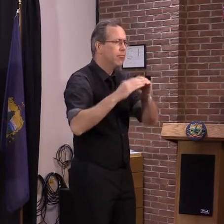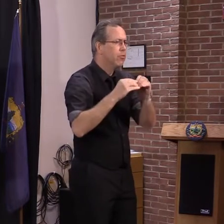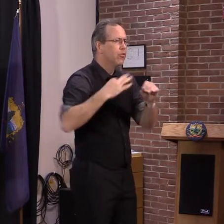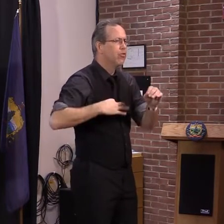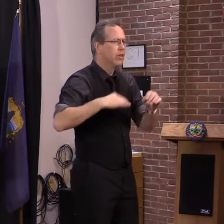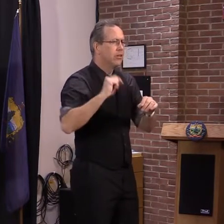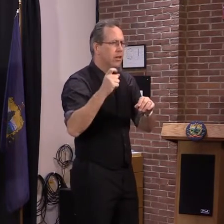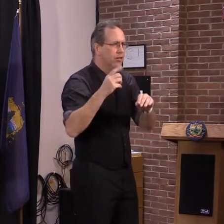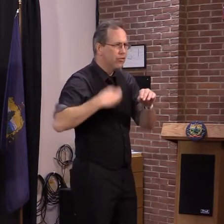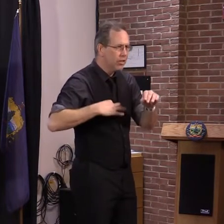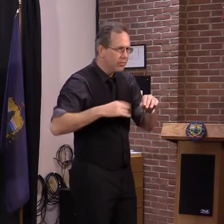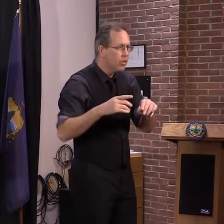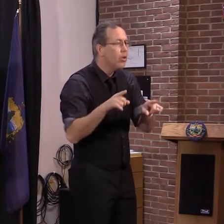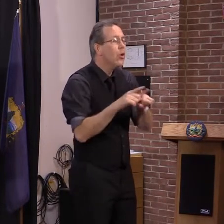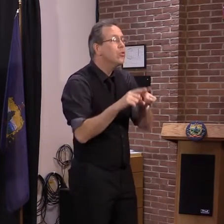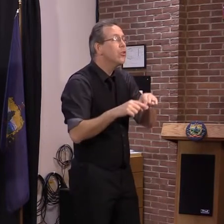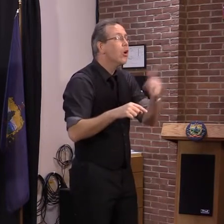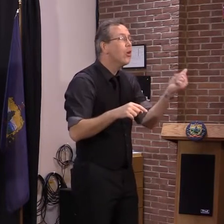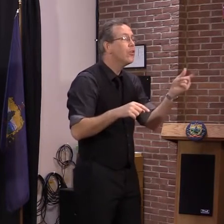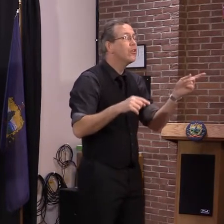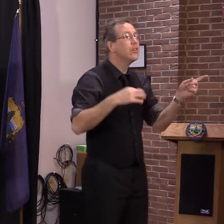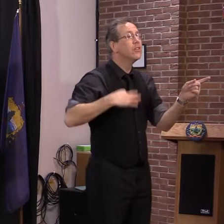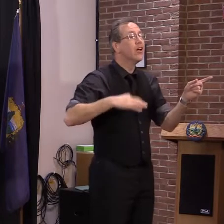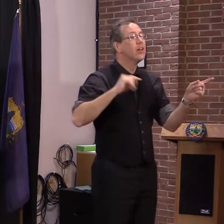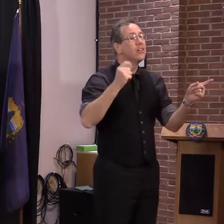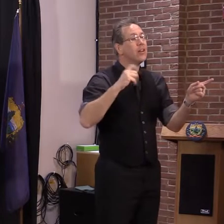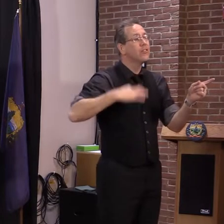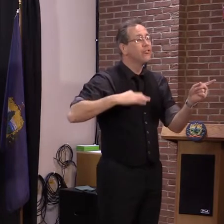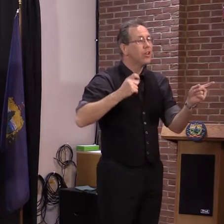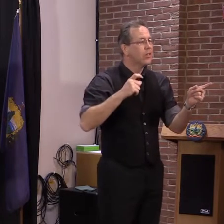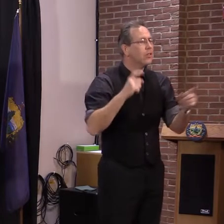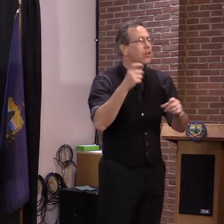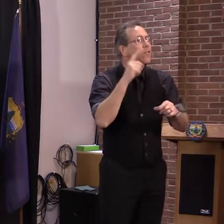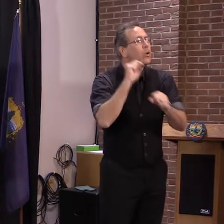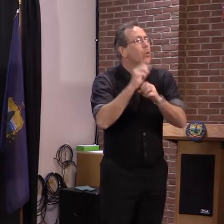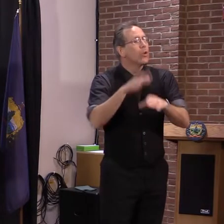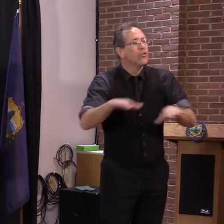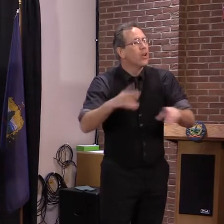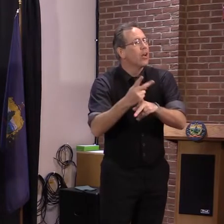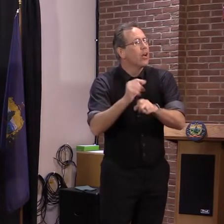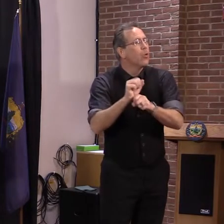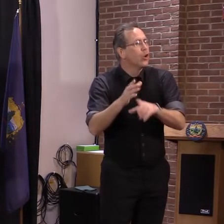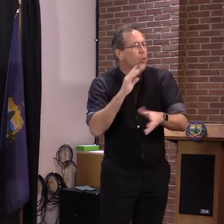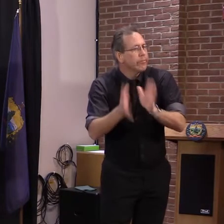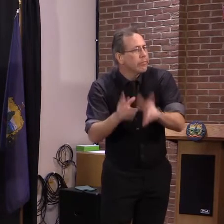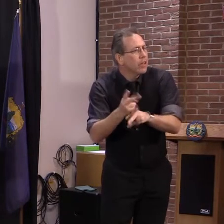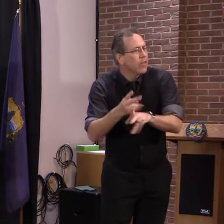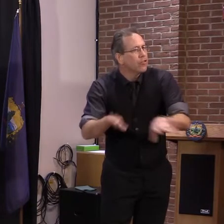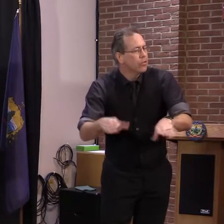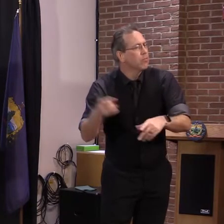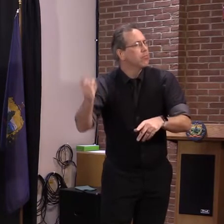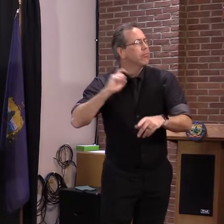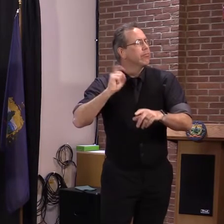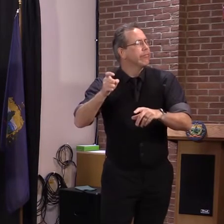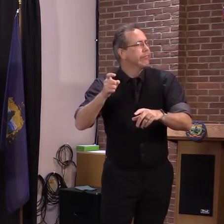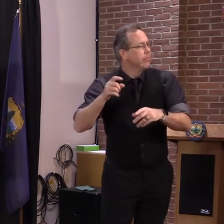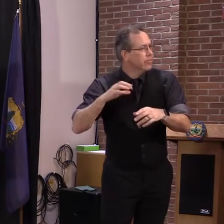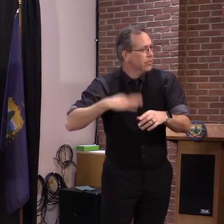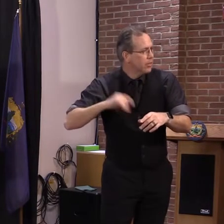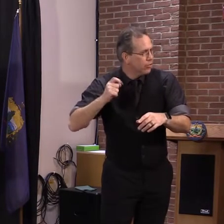In addition, the governor has included another tax credit focused on the child care professionals. The child care workforce tax credit would provide, as